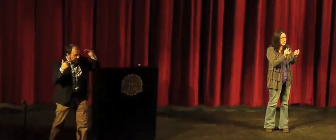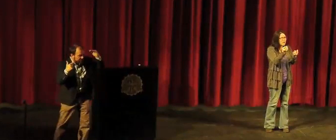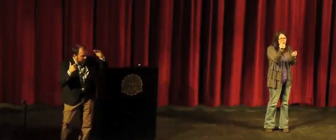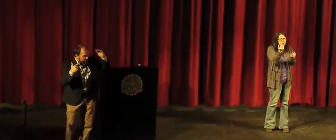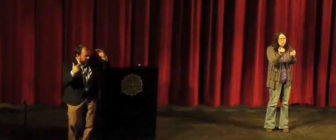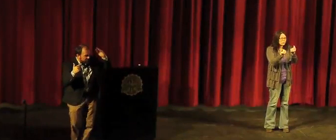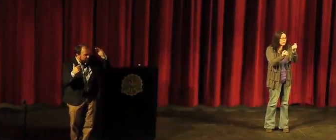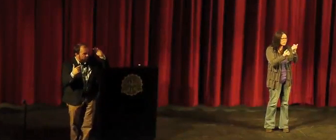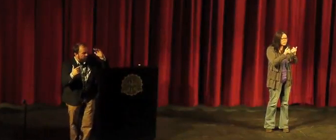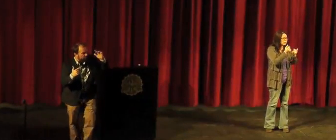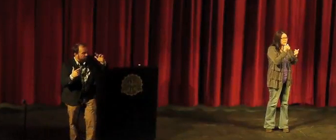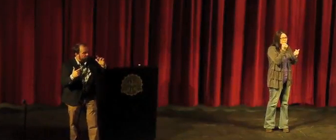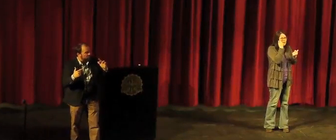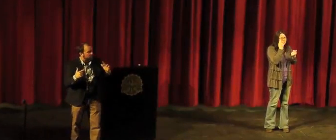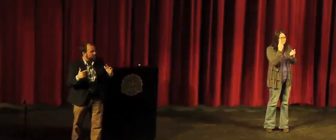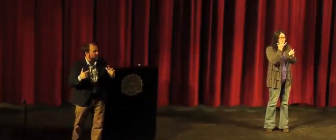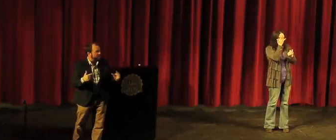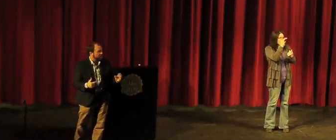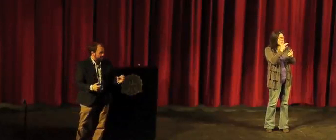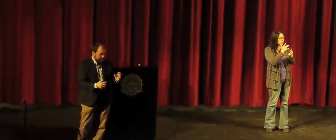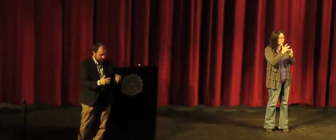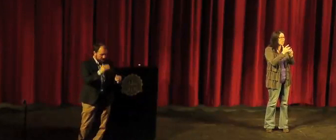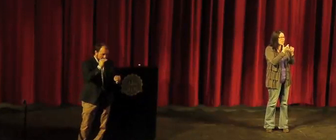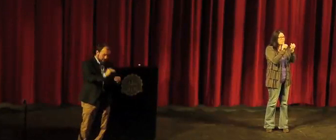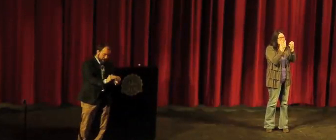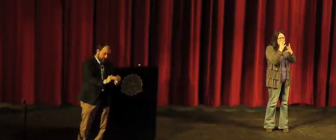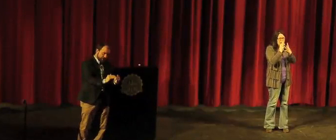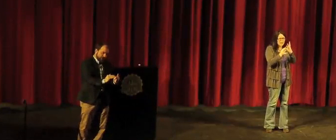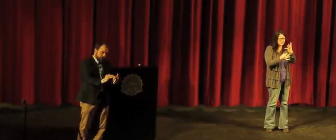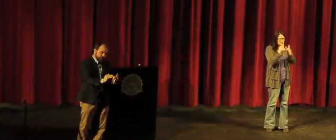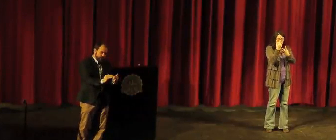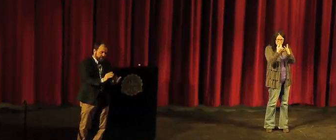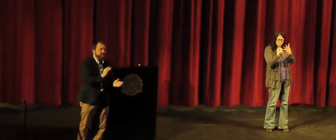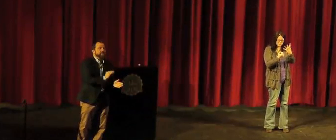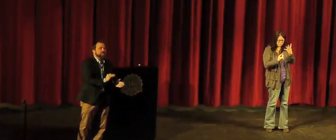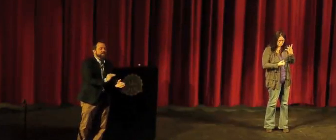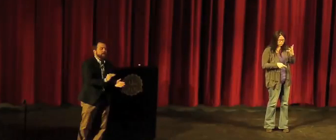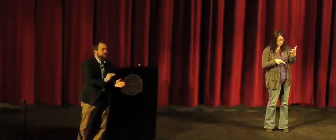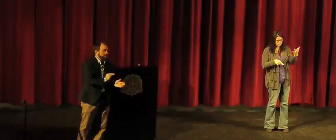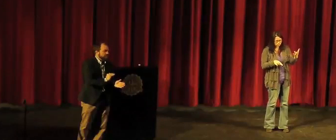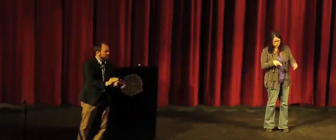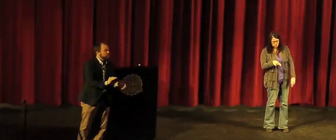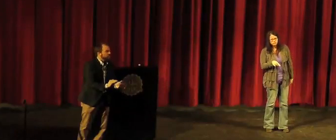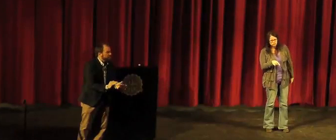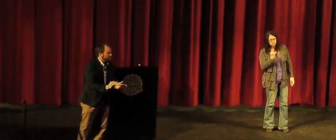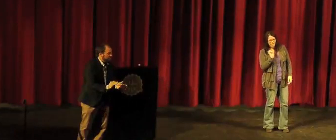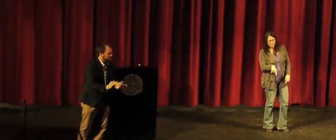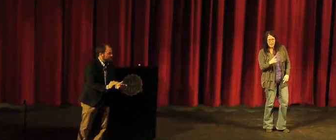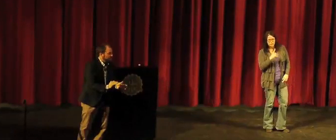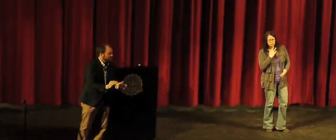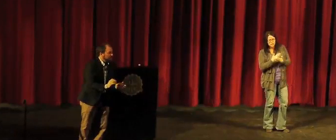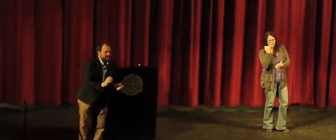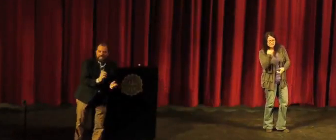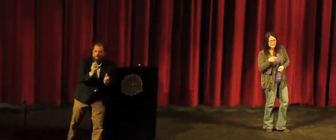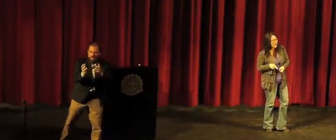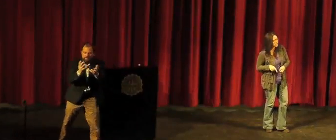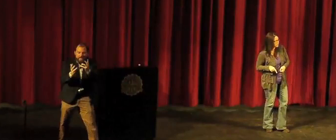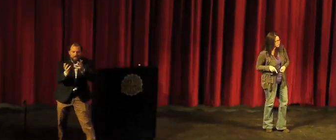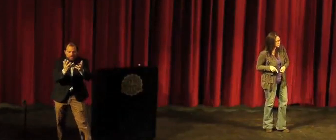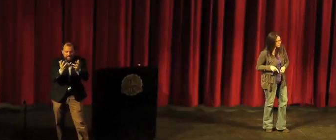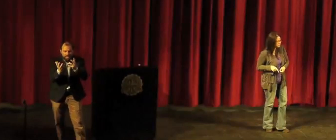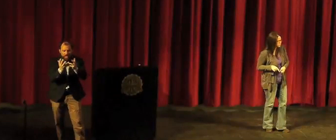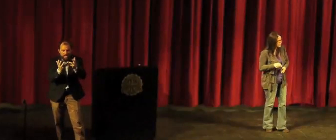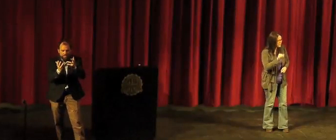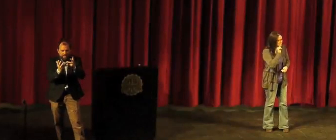cognitively and intellectually running through a bunch of options and then coming out with a conclusion that says, this is a really good idea. It's not a matter